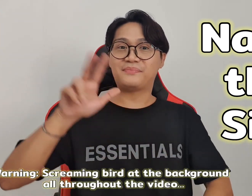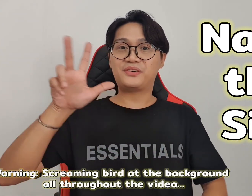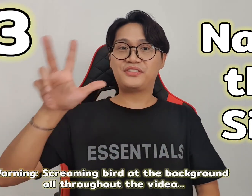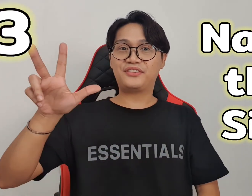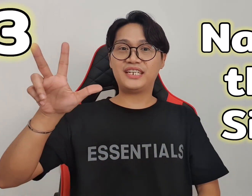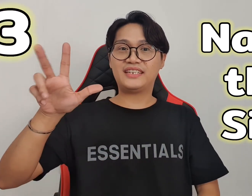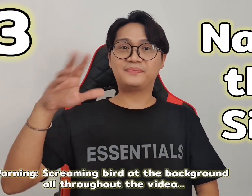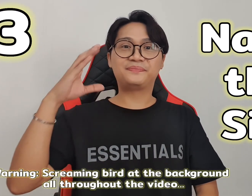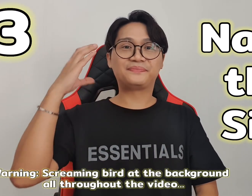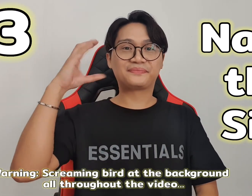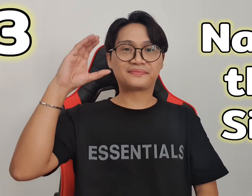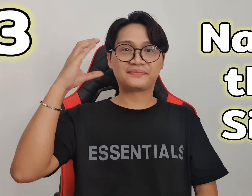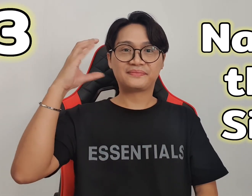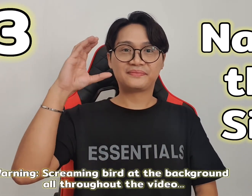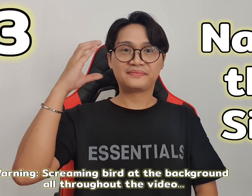Number 3.